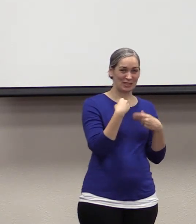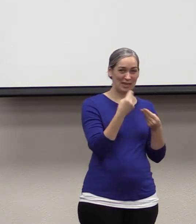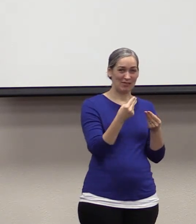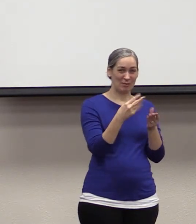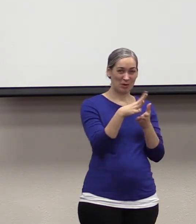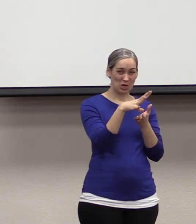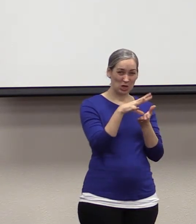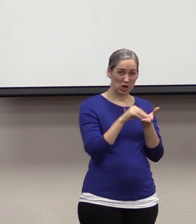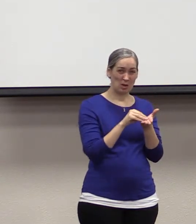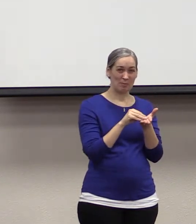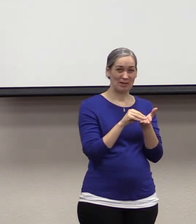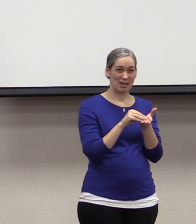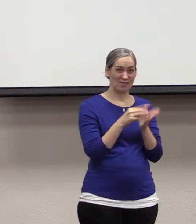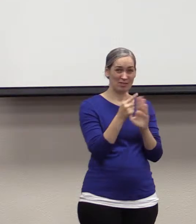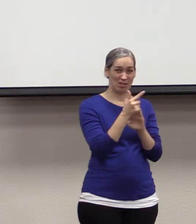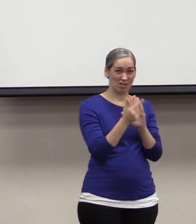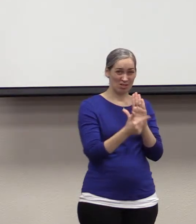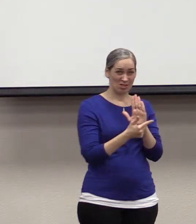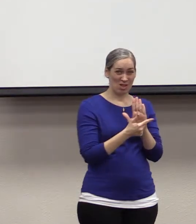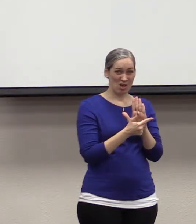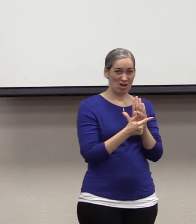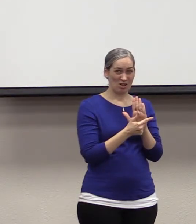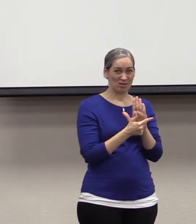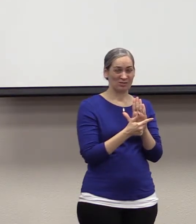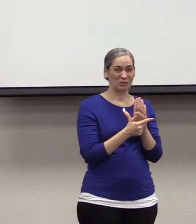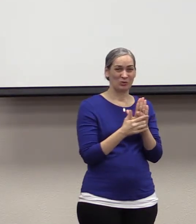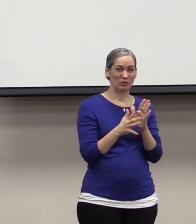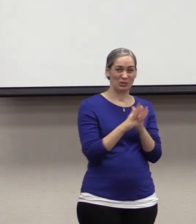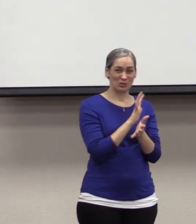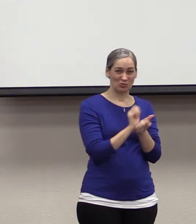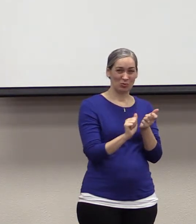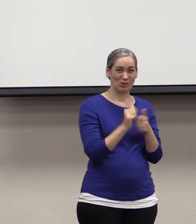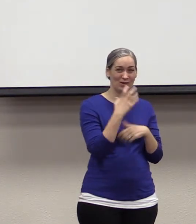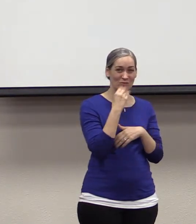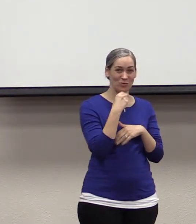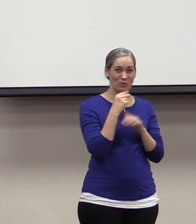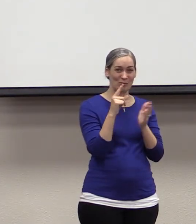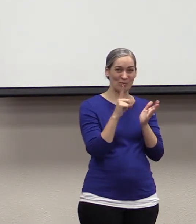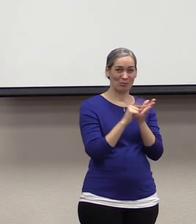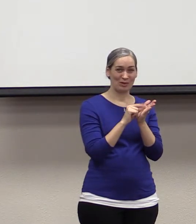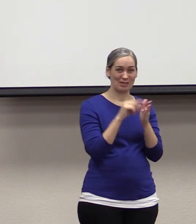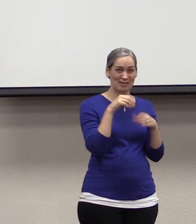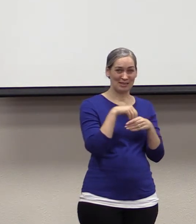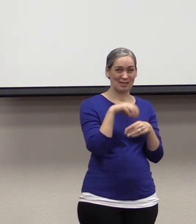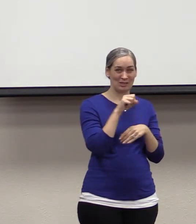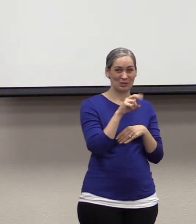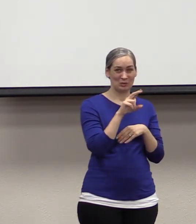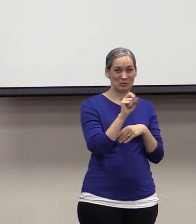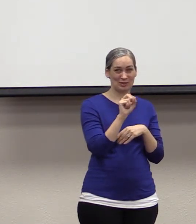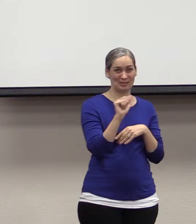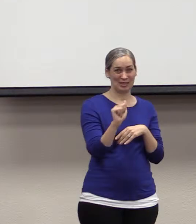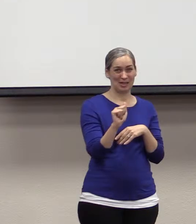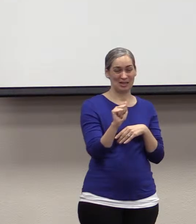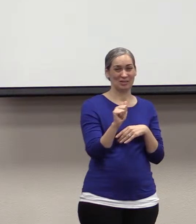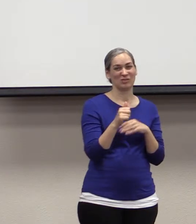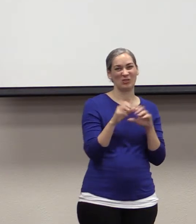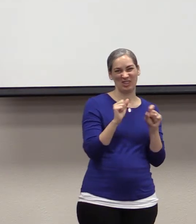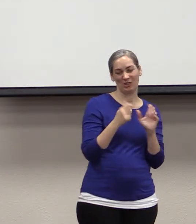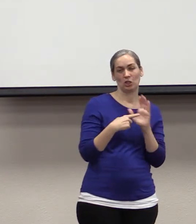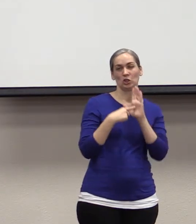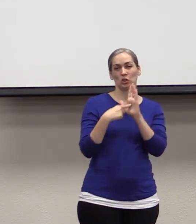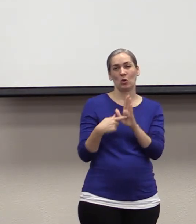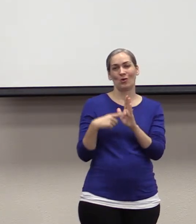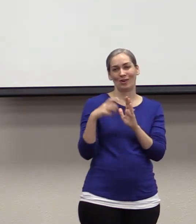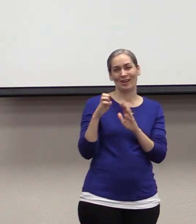text of the edict for their annihilation, which had been published in Susa, to show Esther and explain to her. And